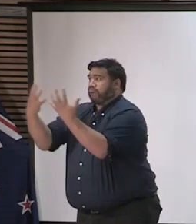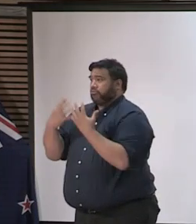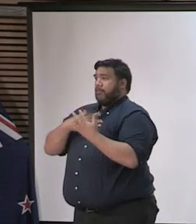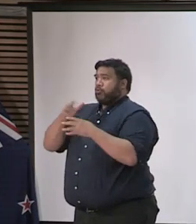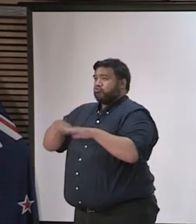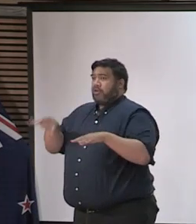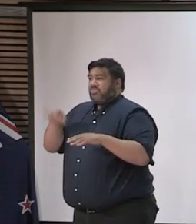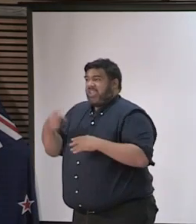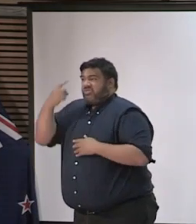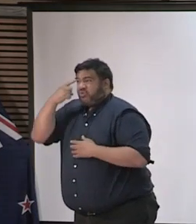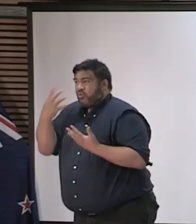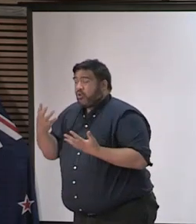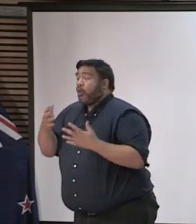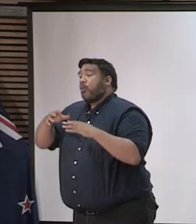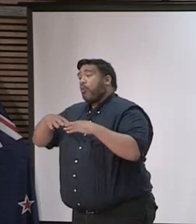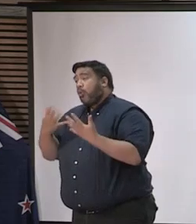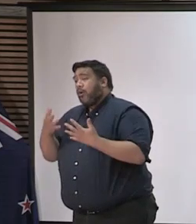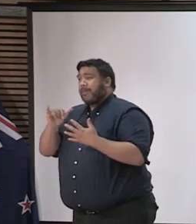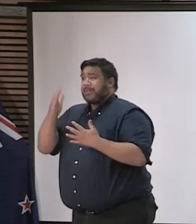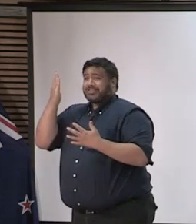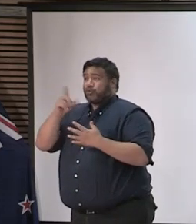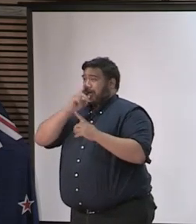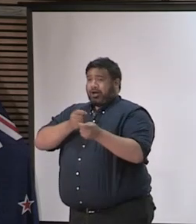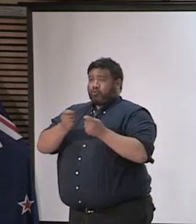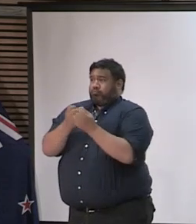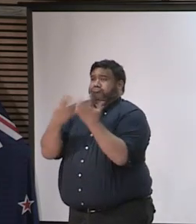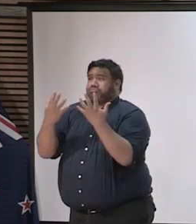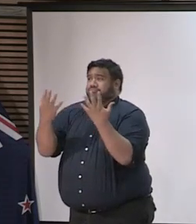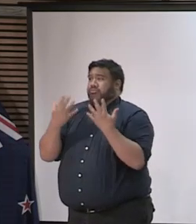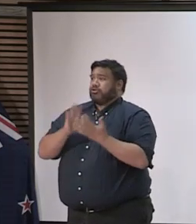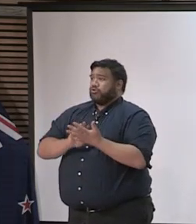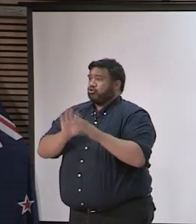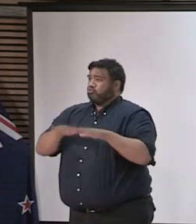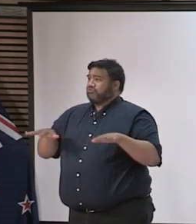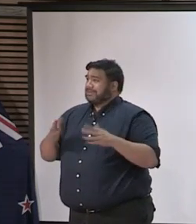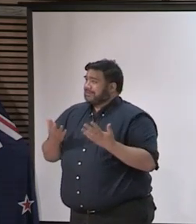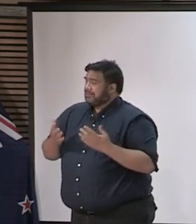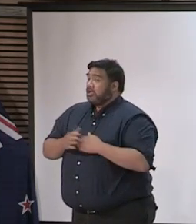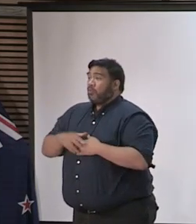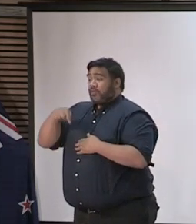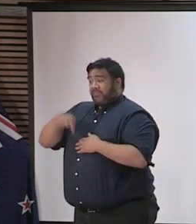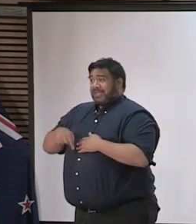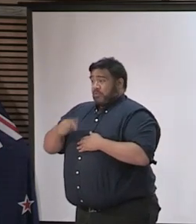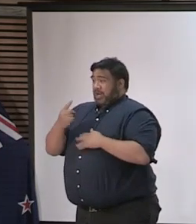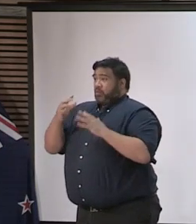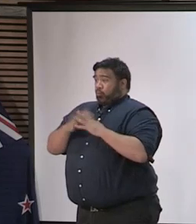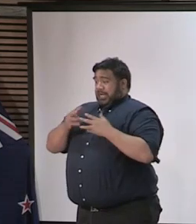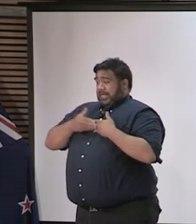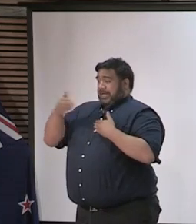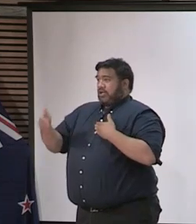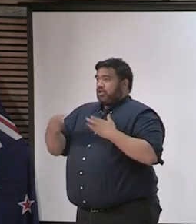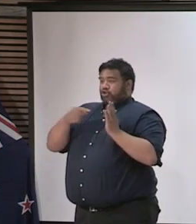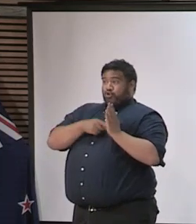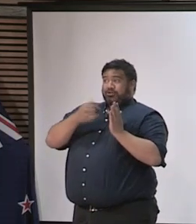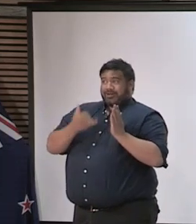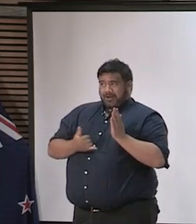have anticipated or potentially be able to deal with? So one of the things that this week gives us, and next Tuesday as well gives us, is an opportunity for schools